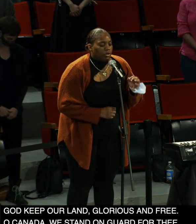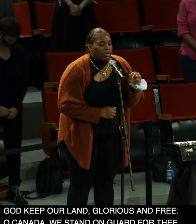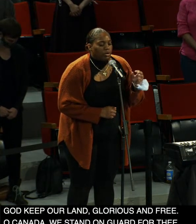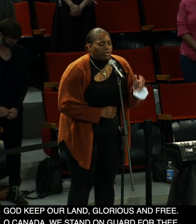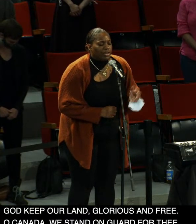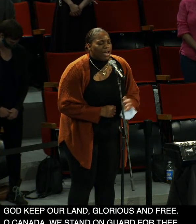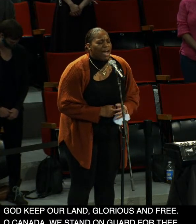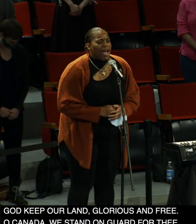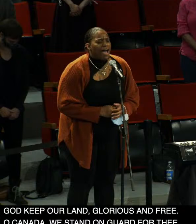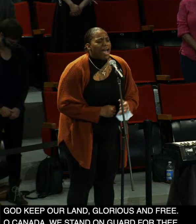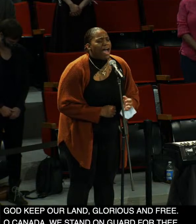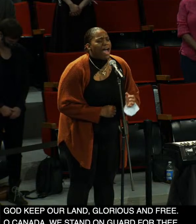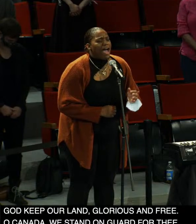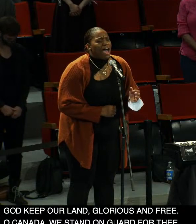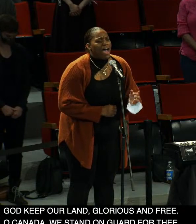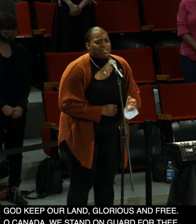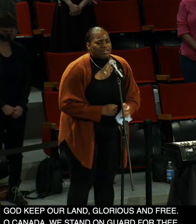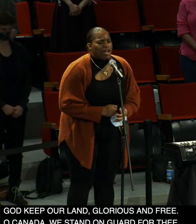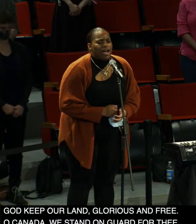Oh,